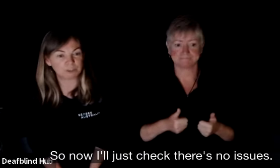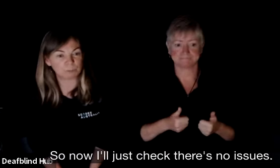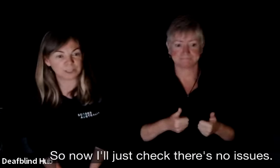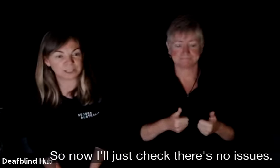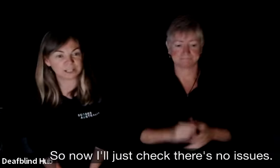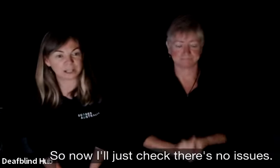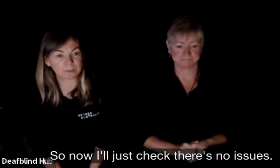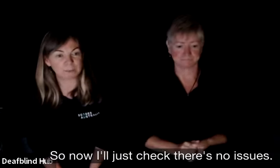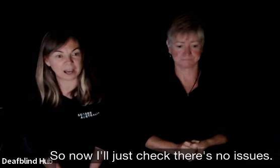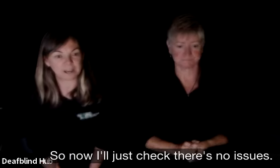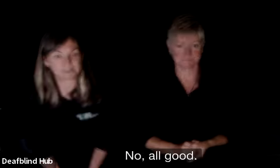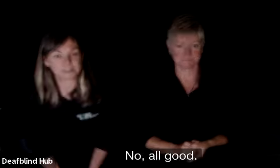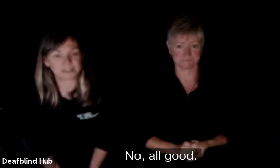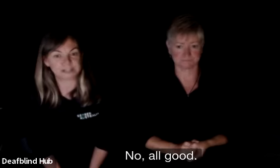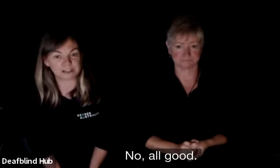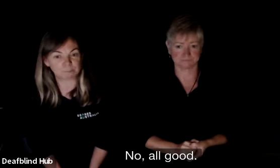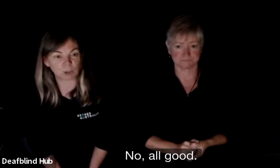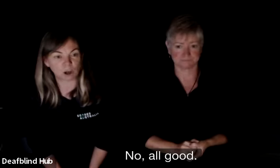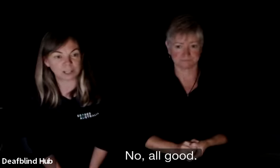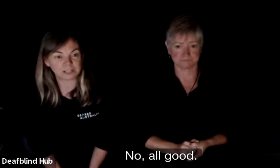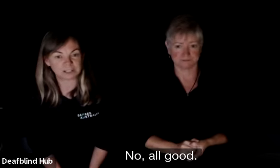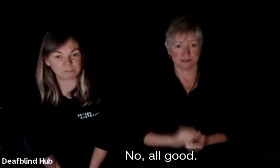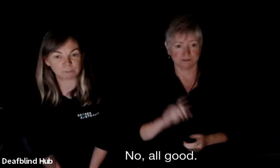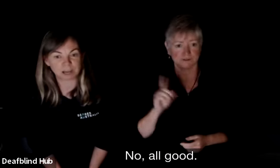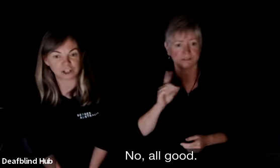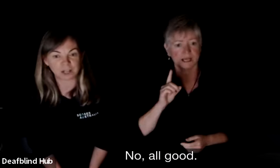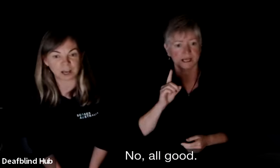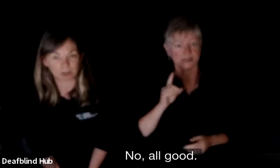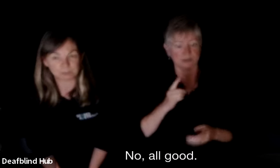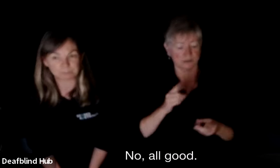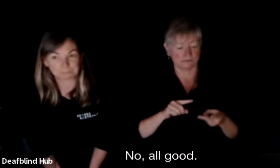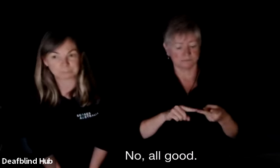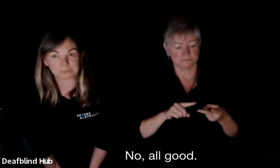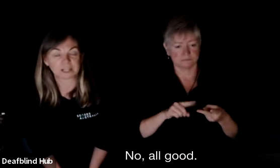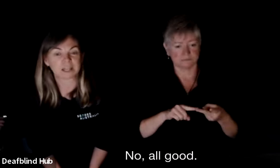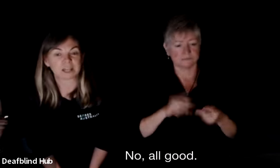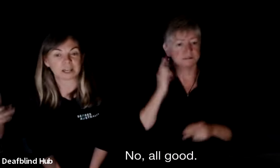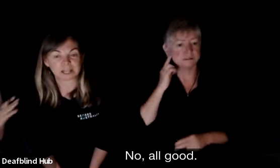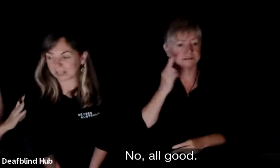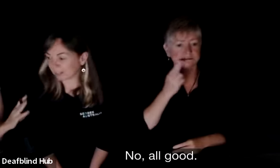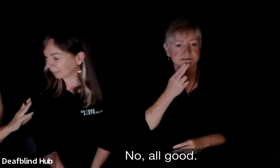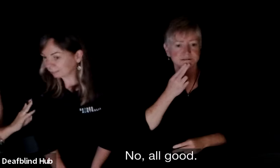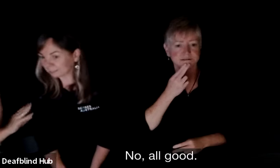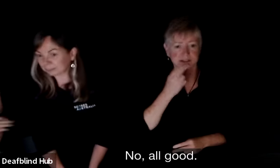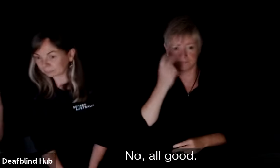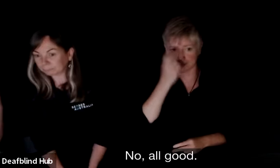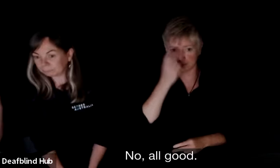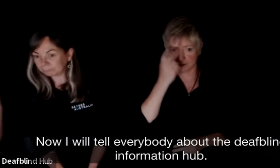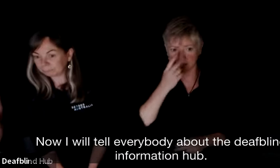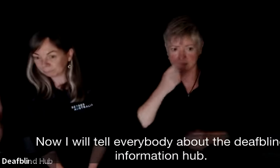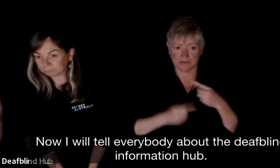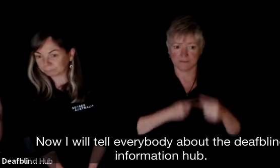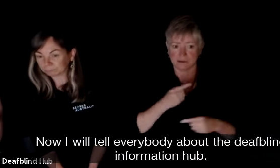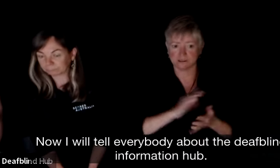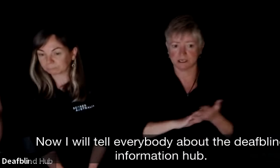tell everybody about the Deafblind Information Hub. Oops, sorry, Meredith. I've just had pop